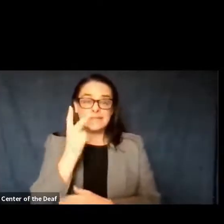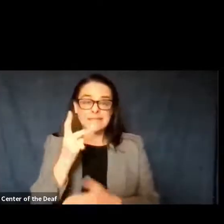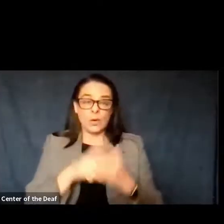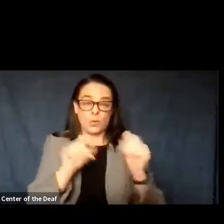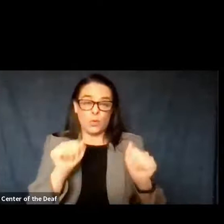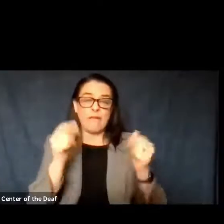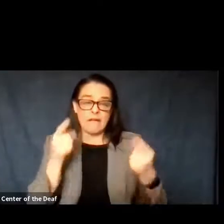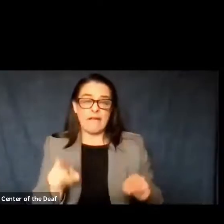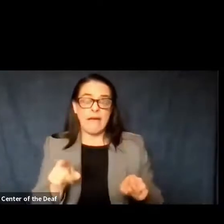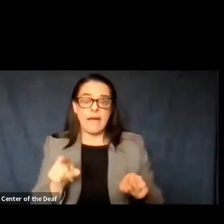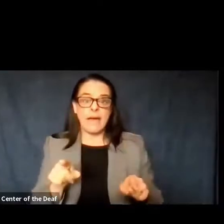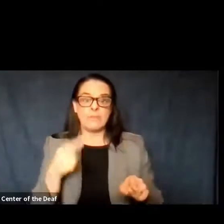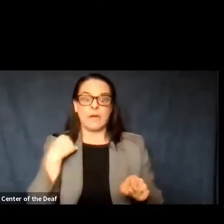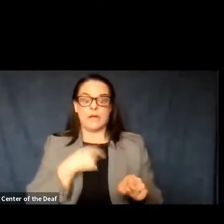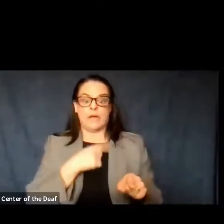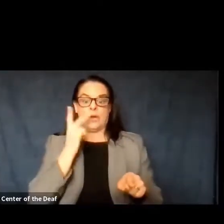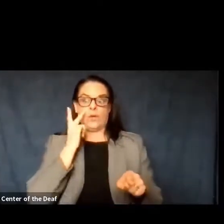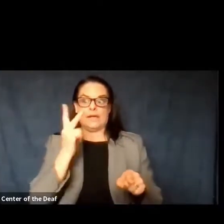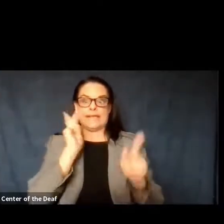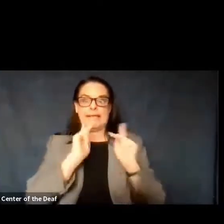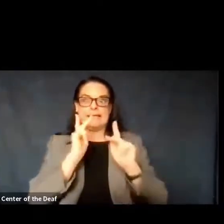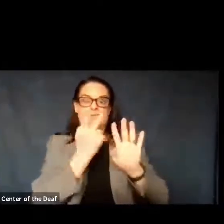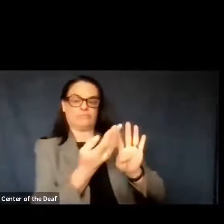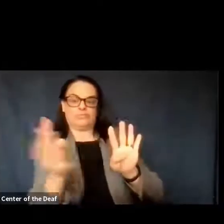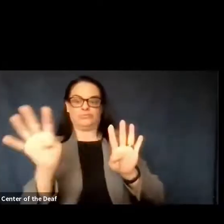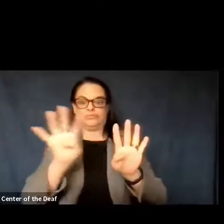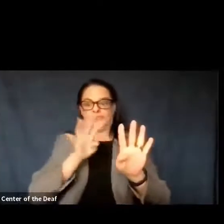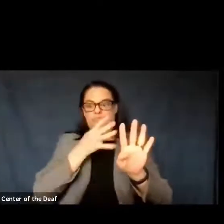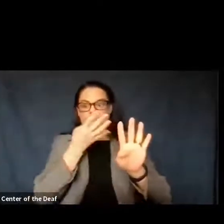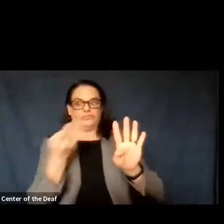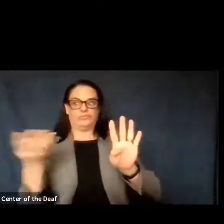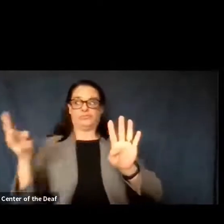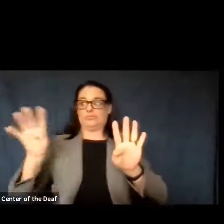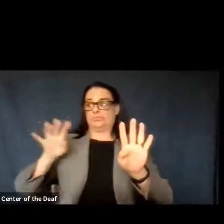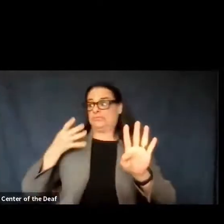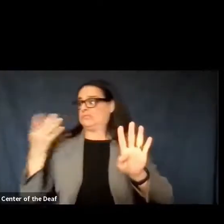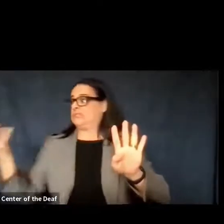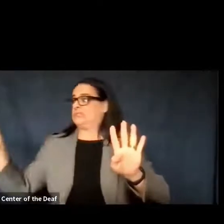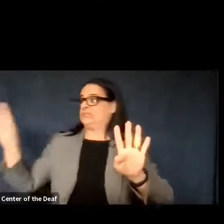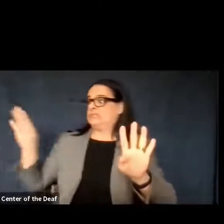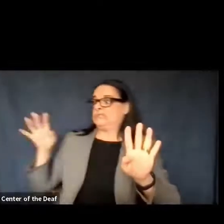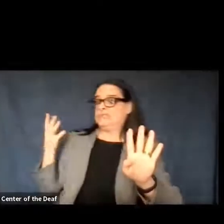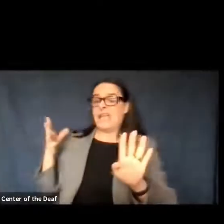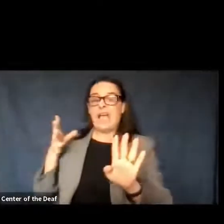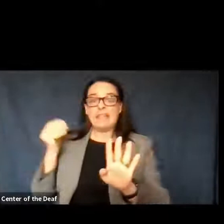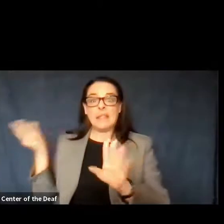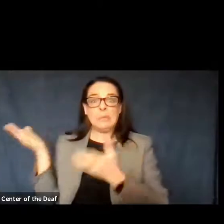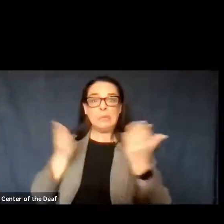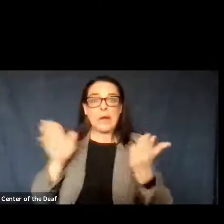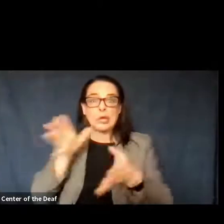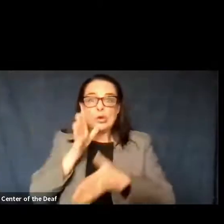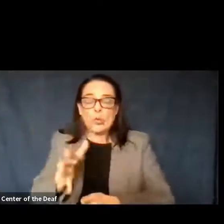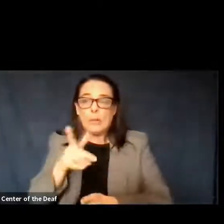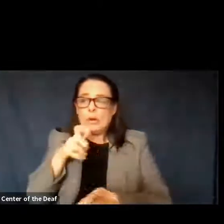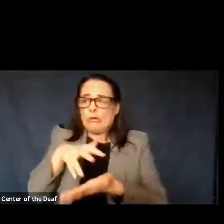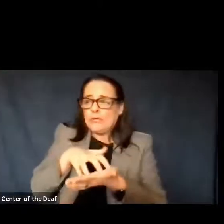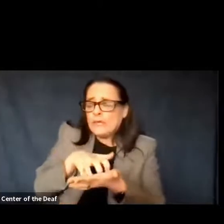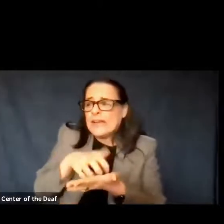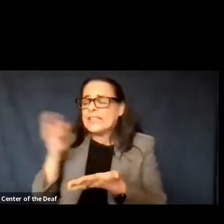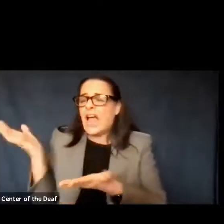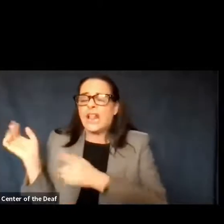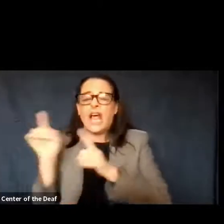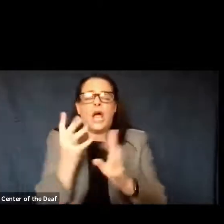people that wrap around the building. We've seen where people come in and bring their grandma that's fragile and try to wait overnight so that